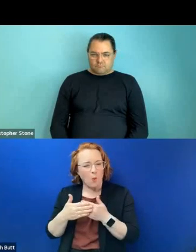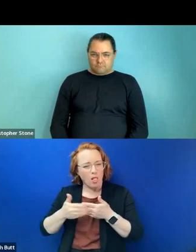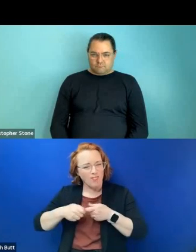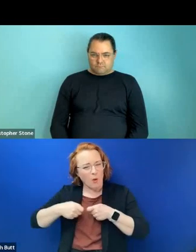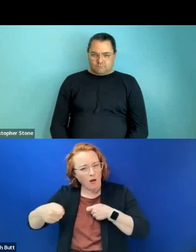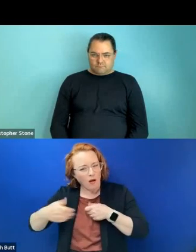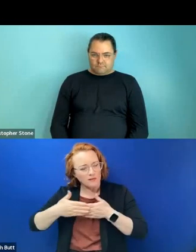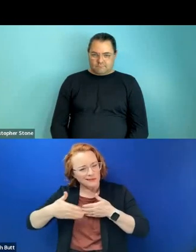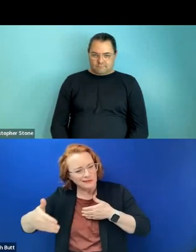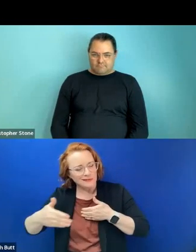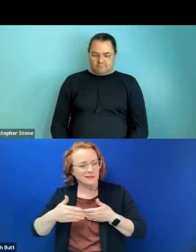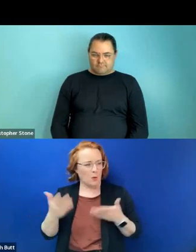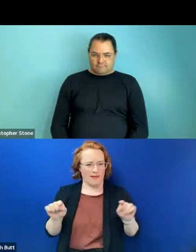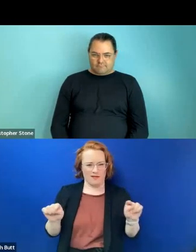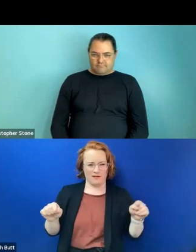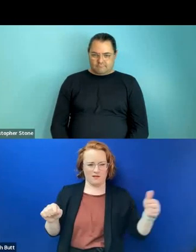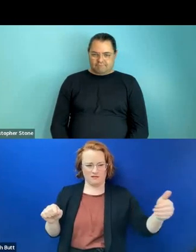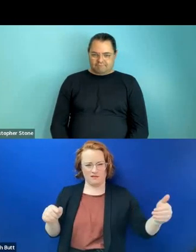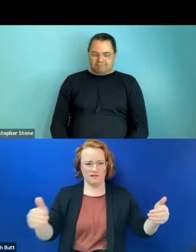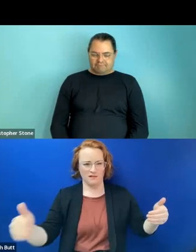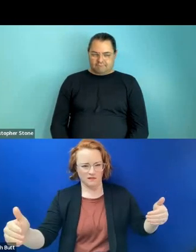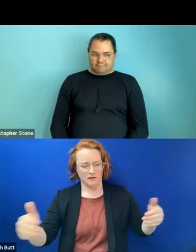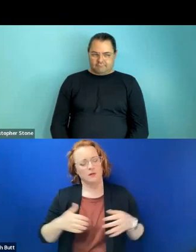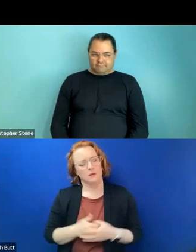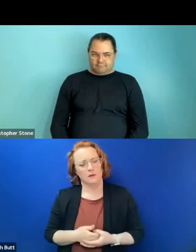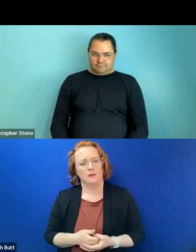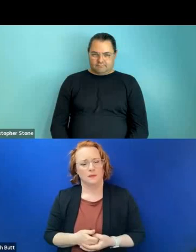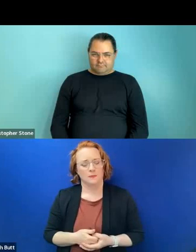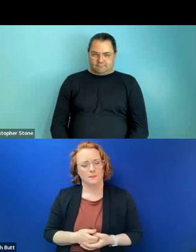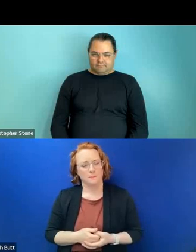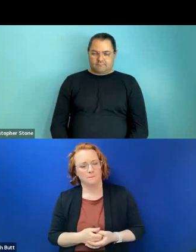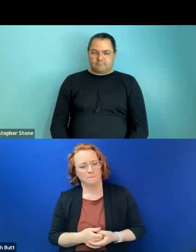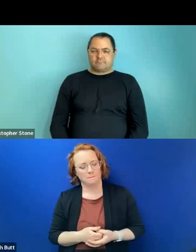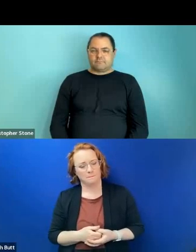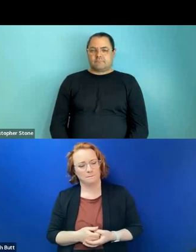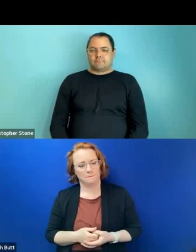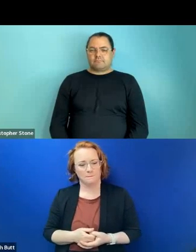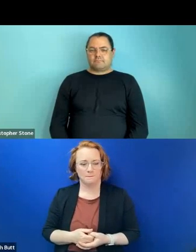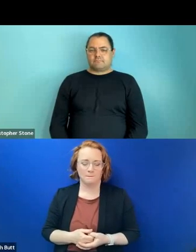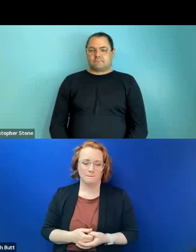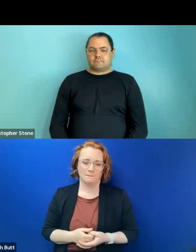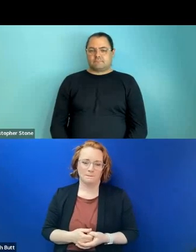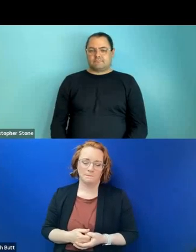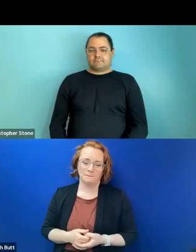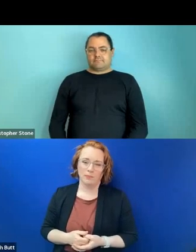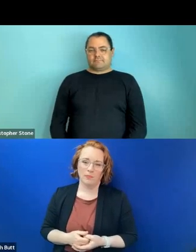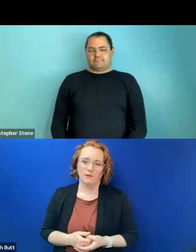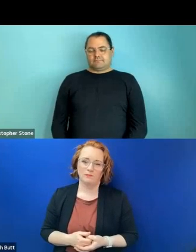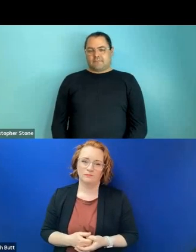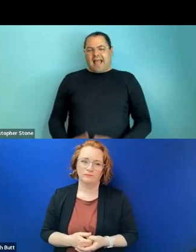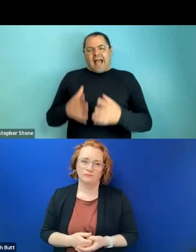university. For sure. And how do people know that they either want to be an interpreter